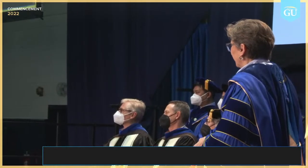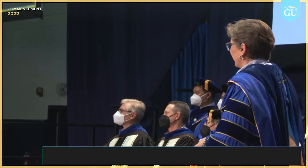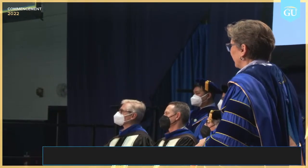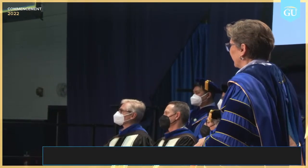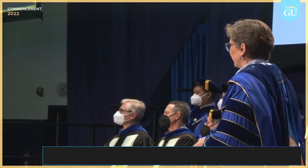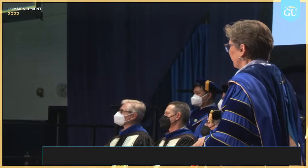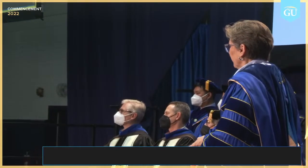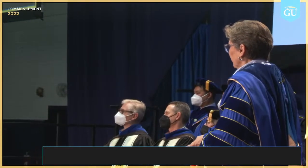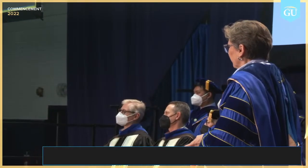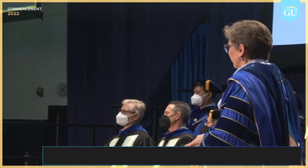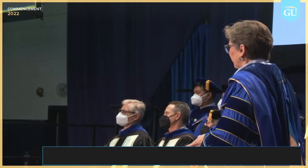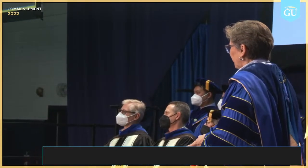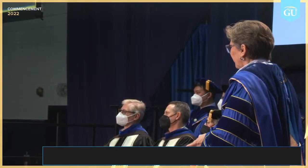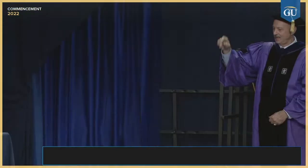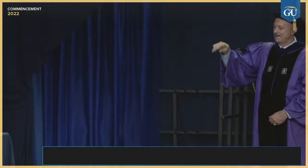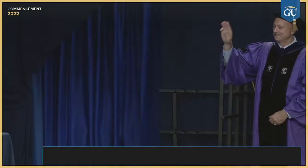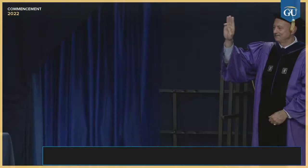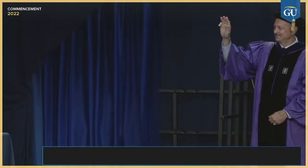Audrey Buck, Bachelor of Arts.